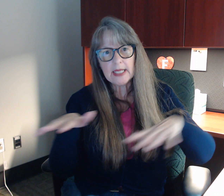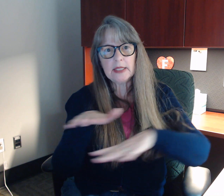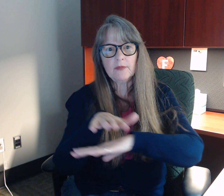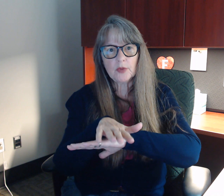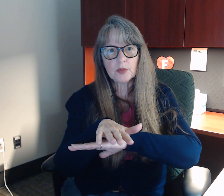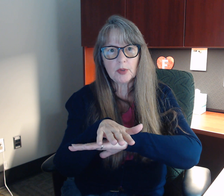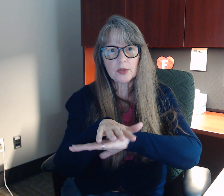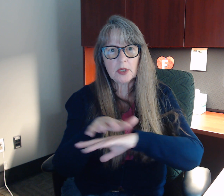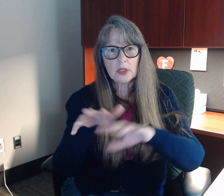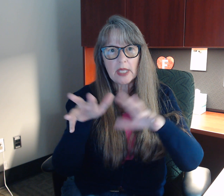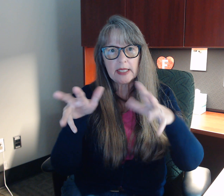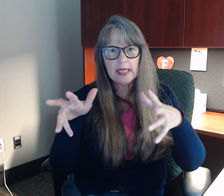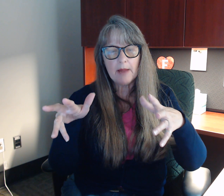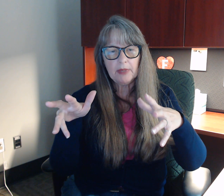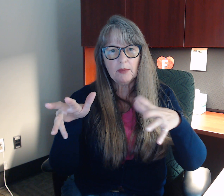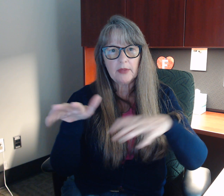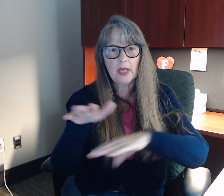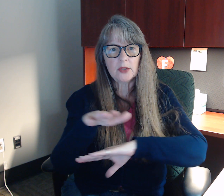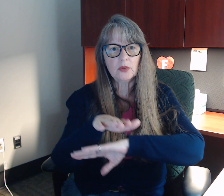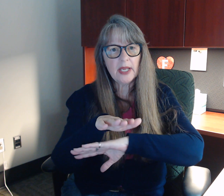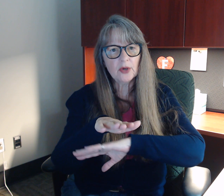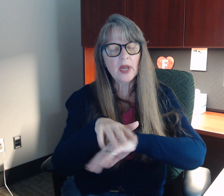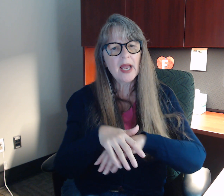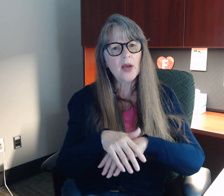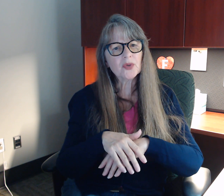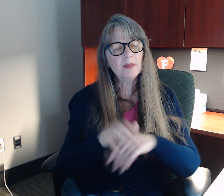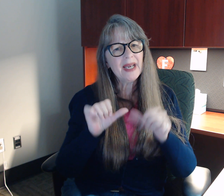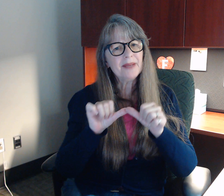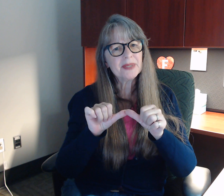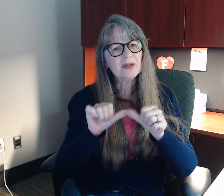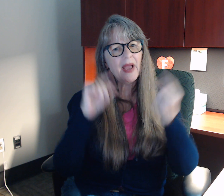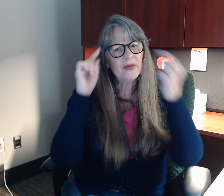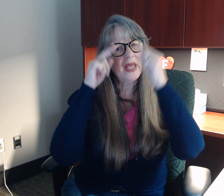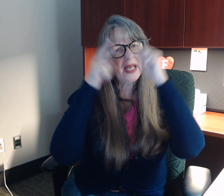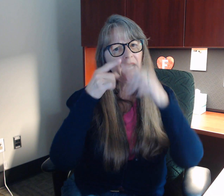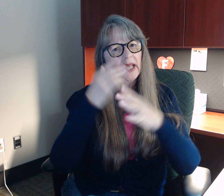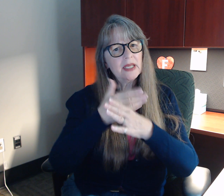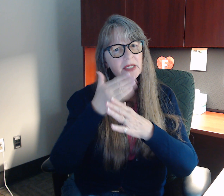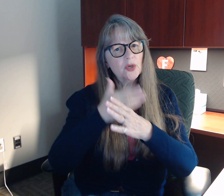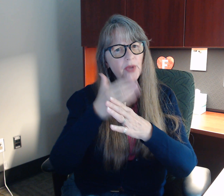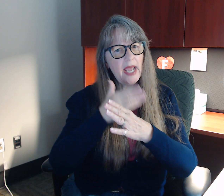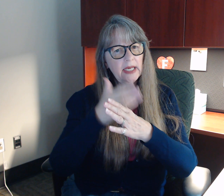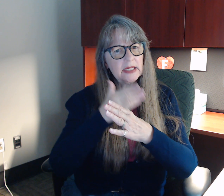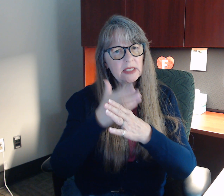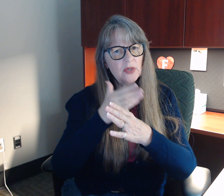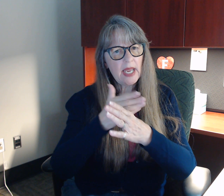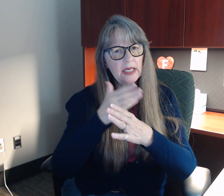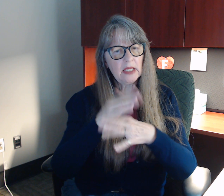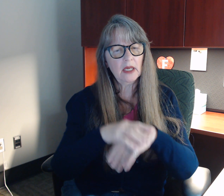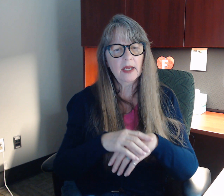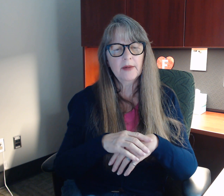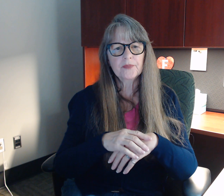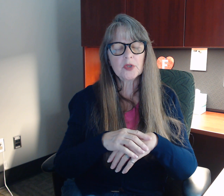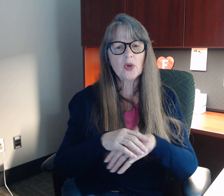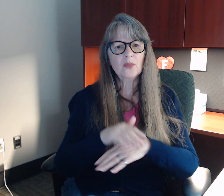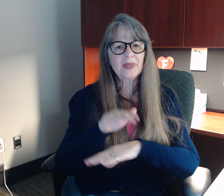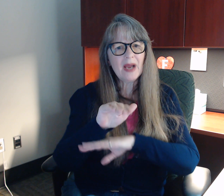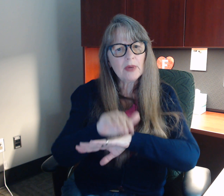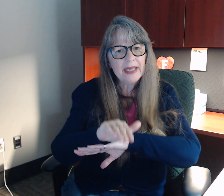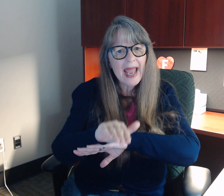in first person. It's like it's happening right there. So later, I was going, man, I'm still having that headache. It's still nagging. So now we're